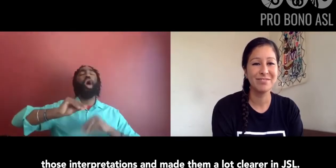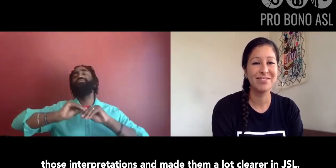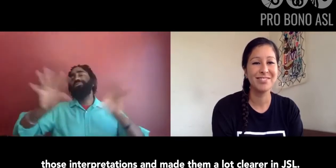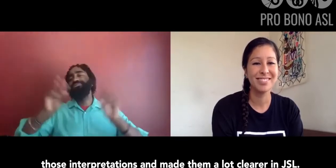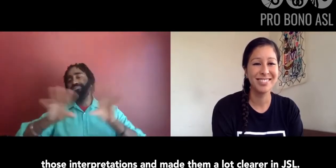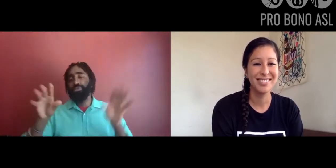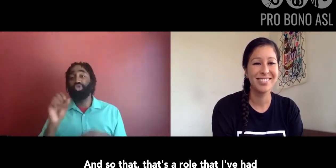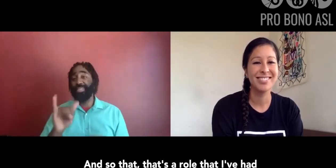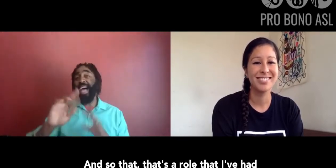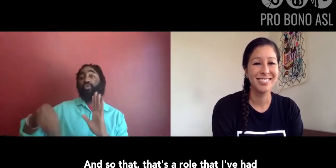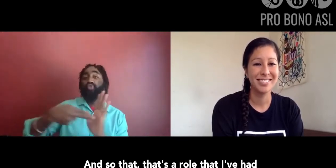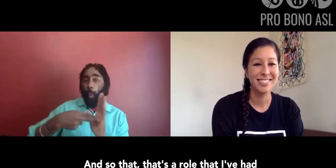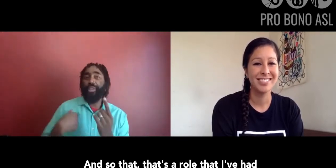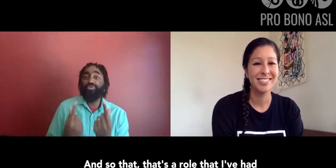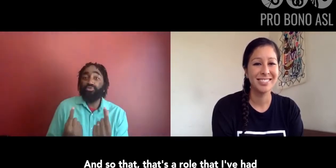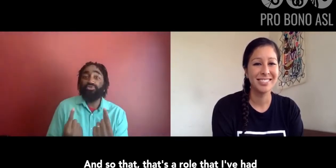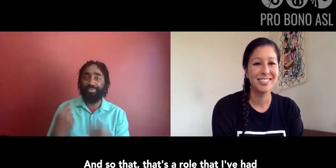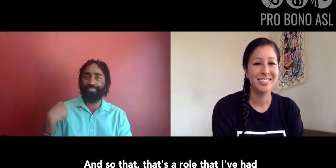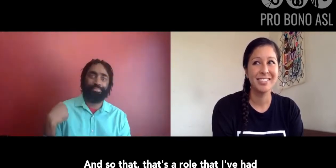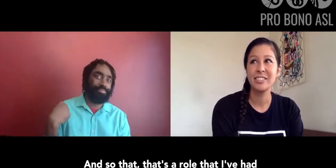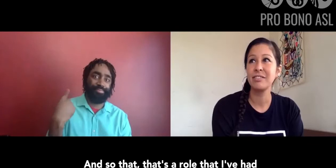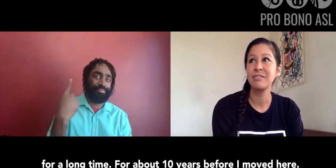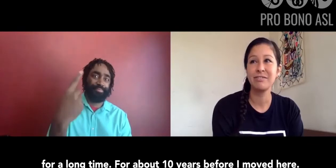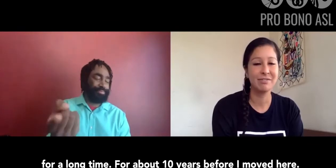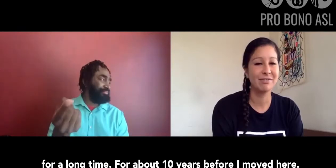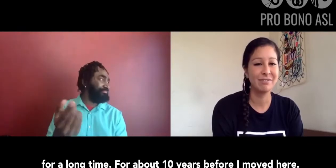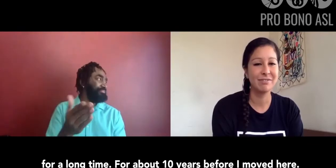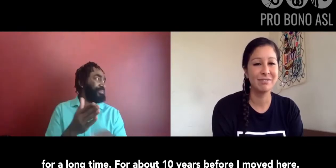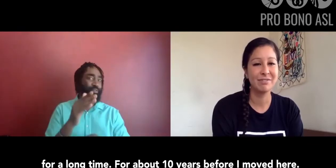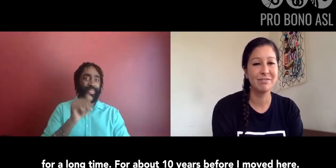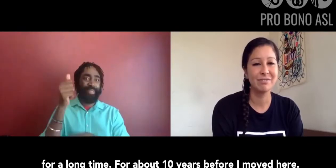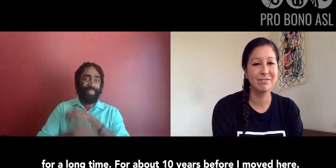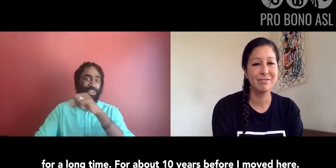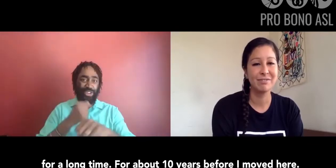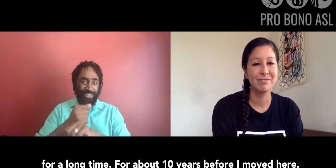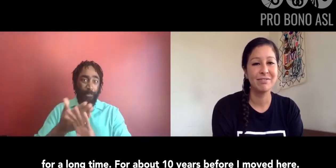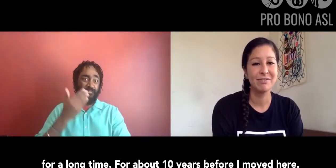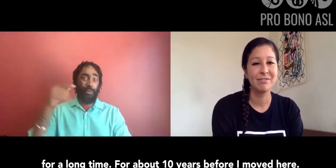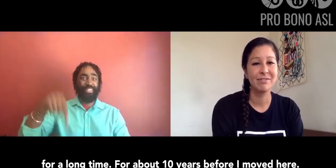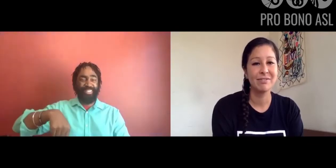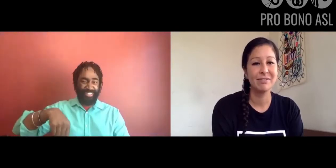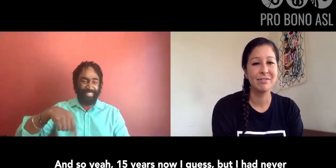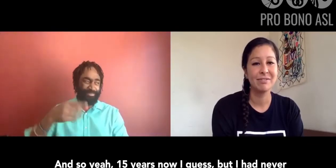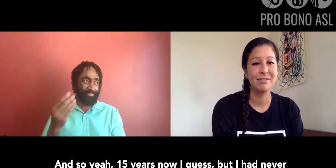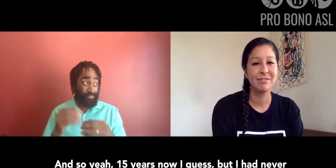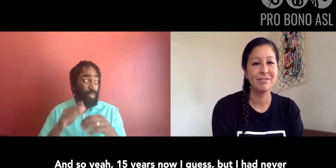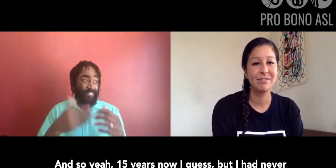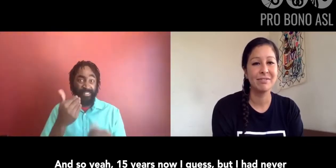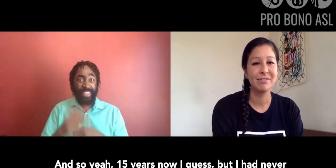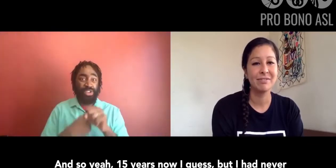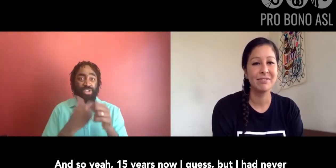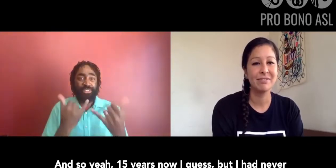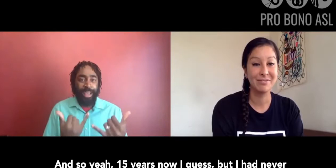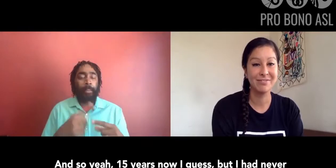clearer in JSL. And so that's a role that I've had for a long time, for about 10 years before I moved here. And so